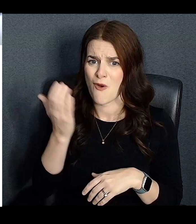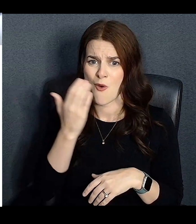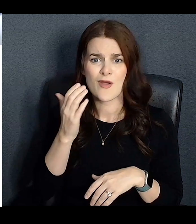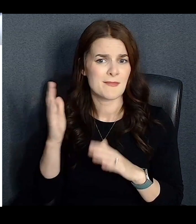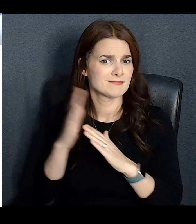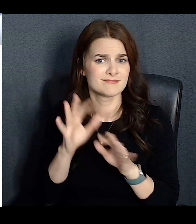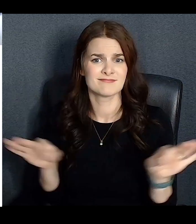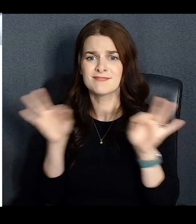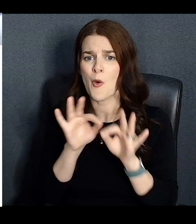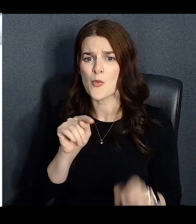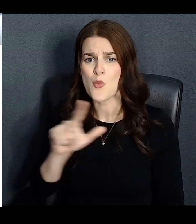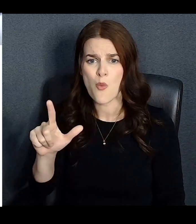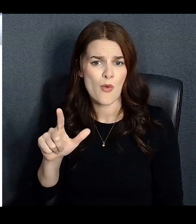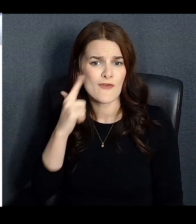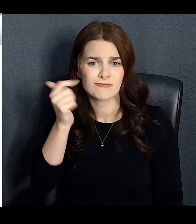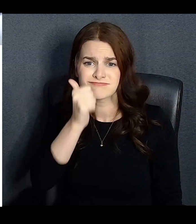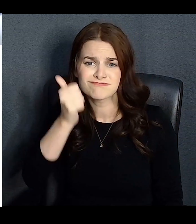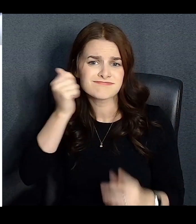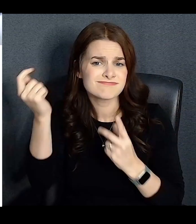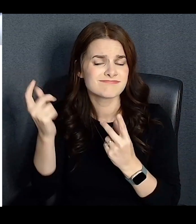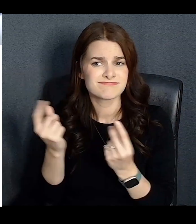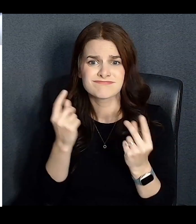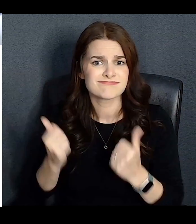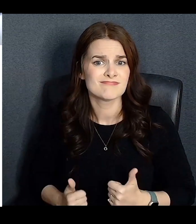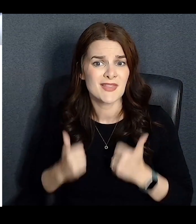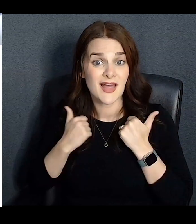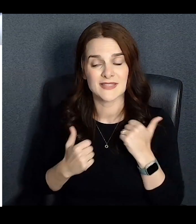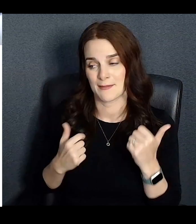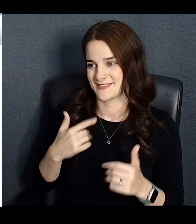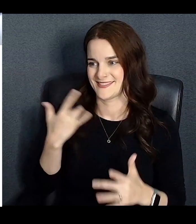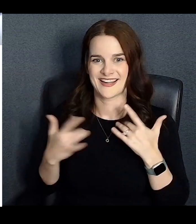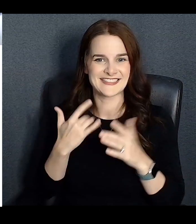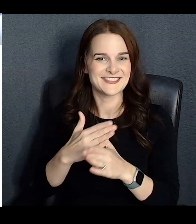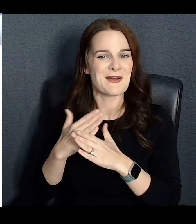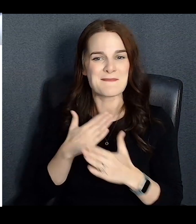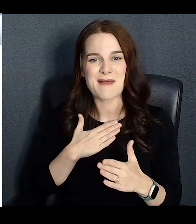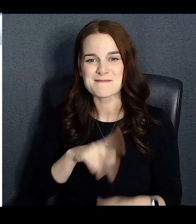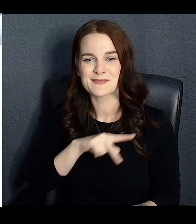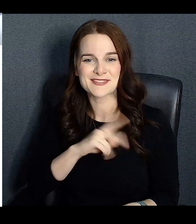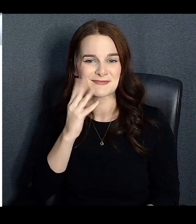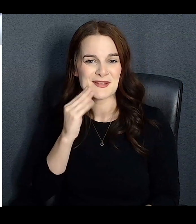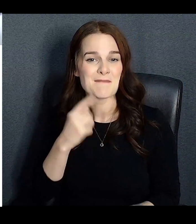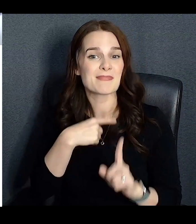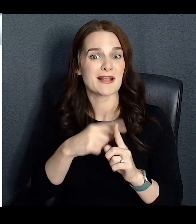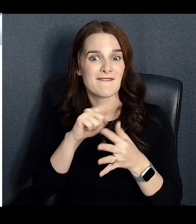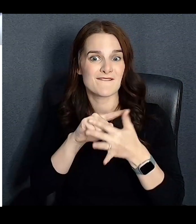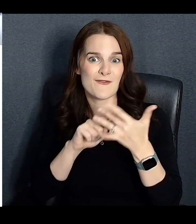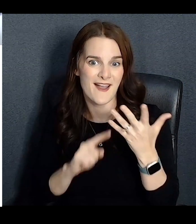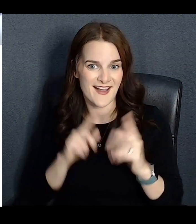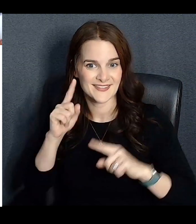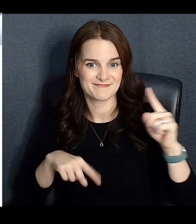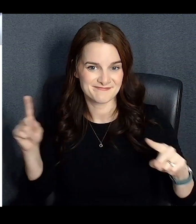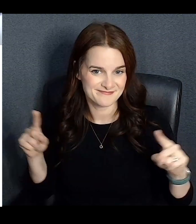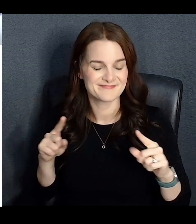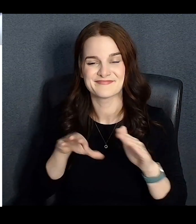sometimes become the most important tool in our day-to-day lives. So I'm very excited to be able to share some of my personal experience as well as